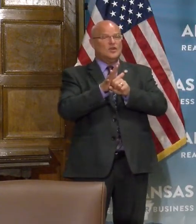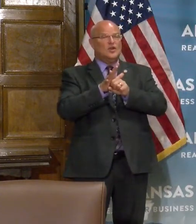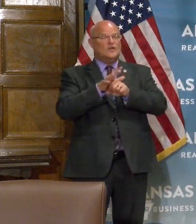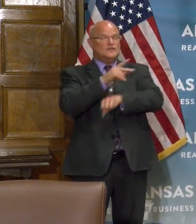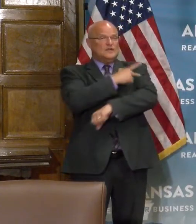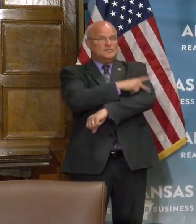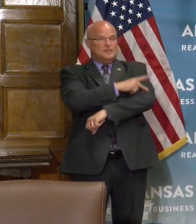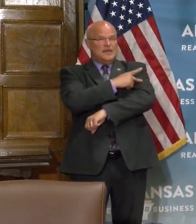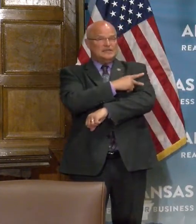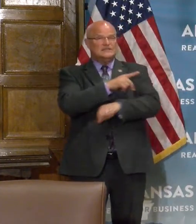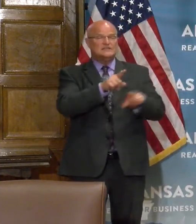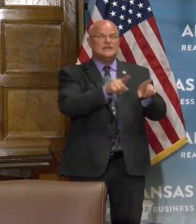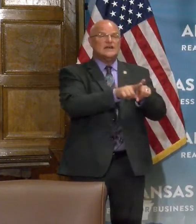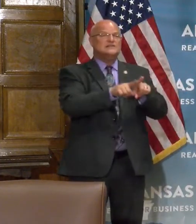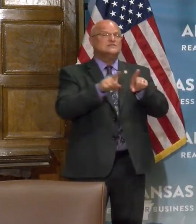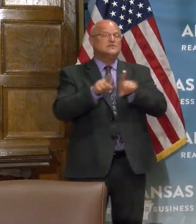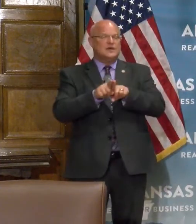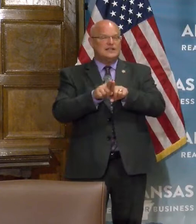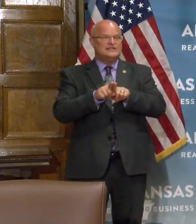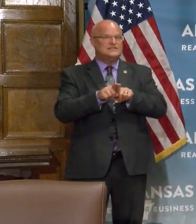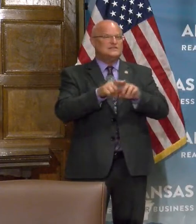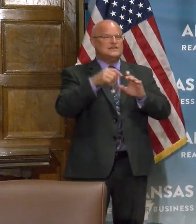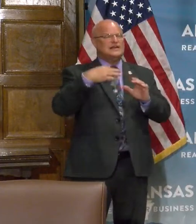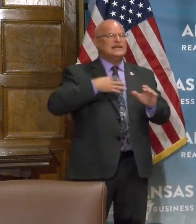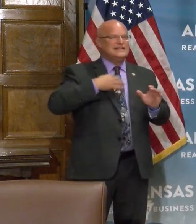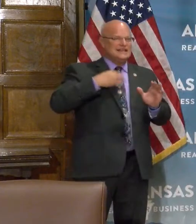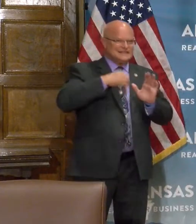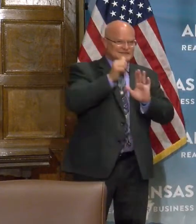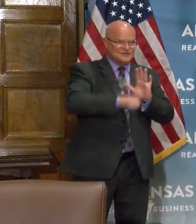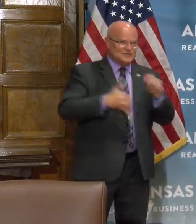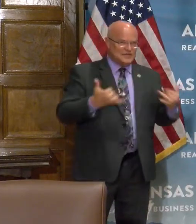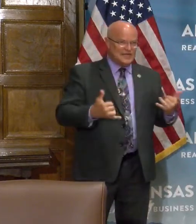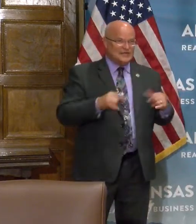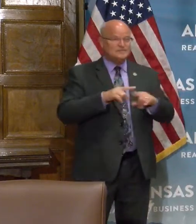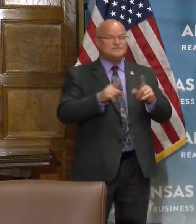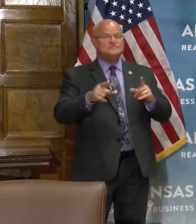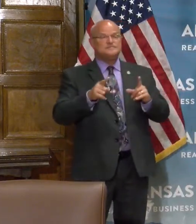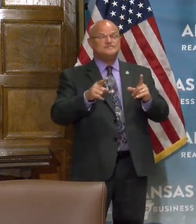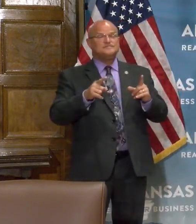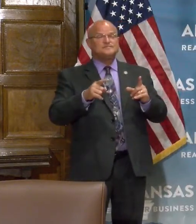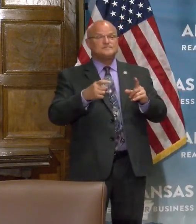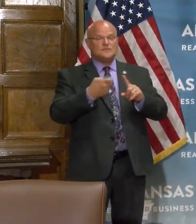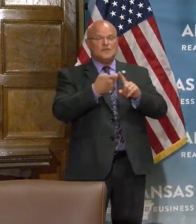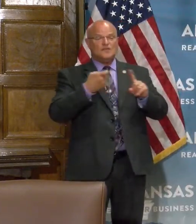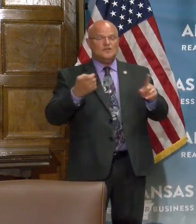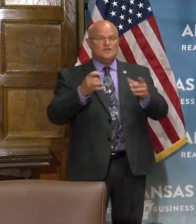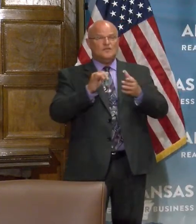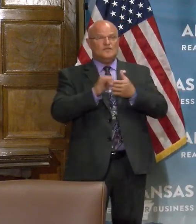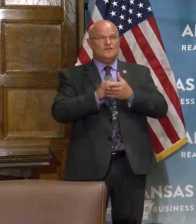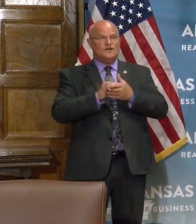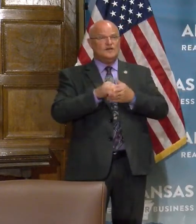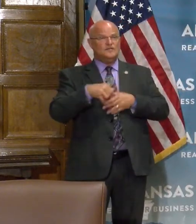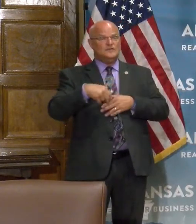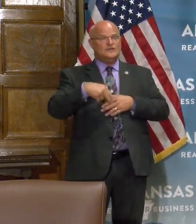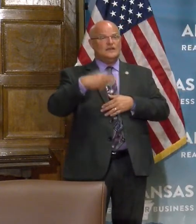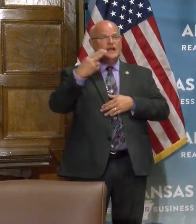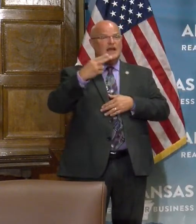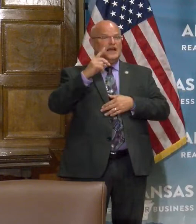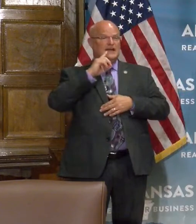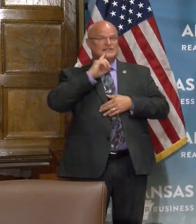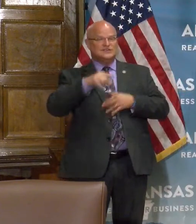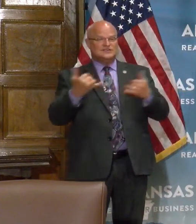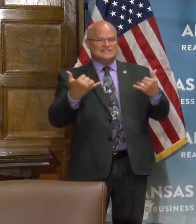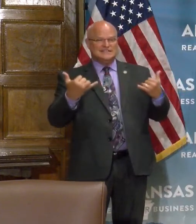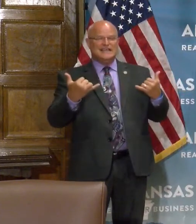COVID patients, as well as we're doing elective procedures. But as you can see from the pie charts today, that